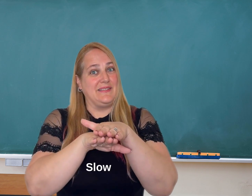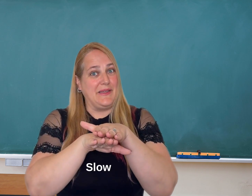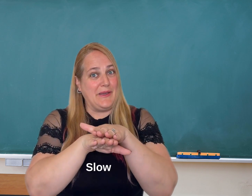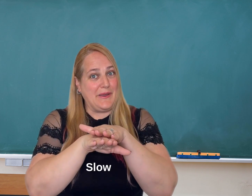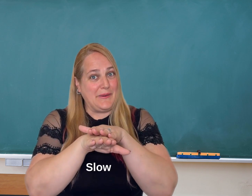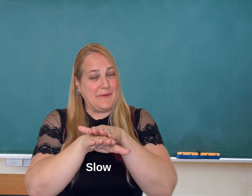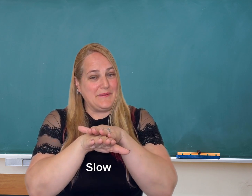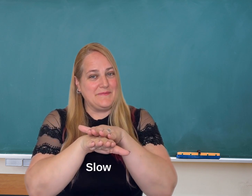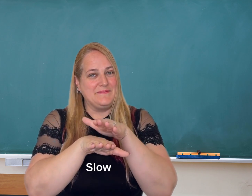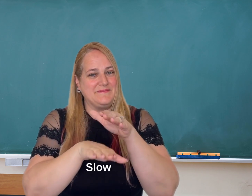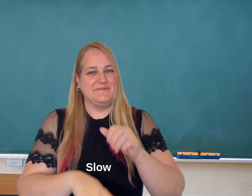Slow.